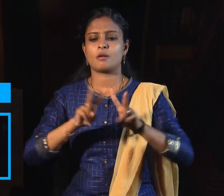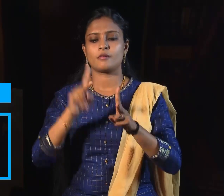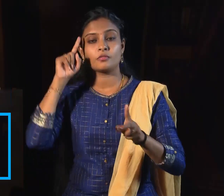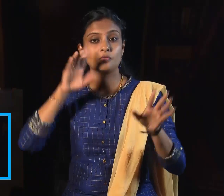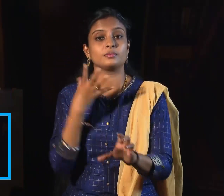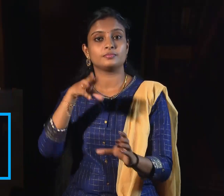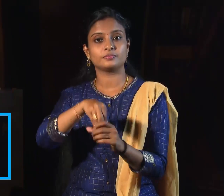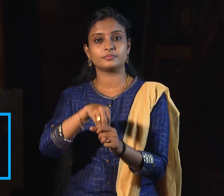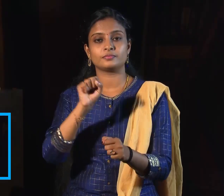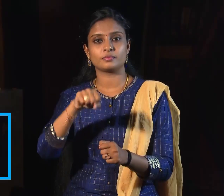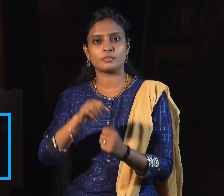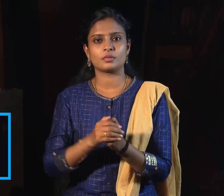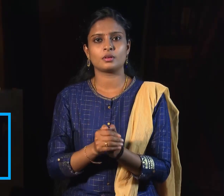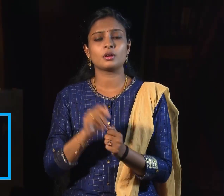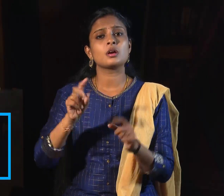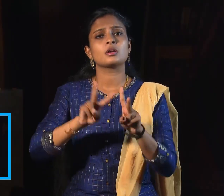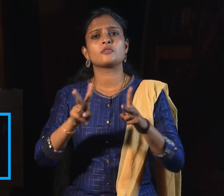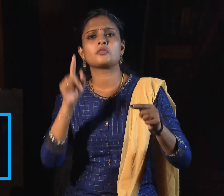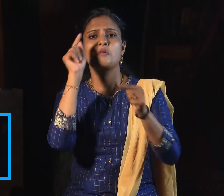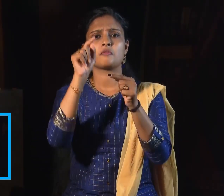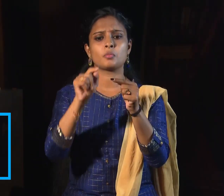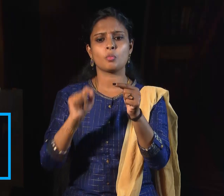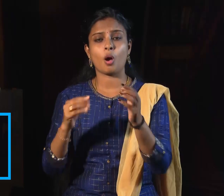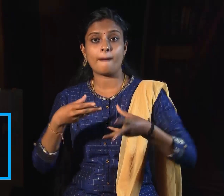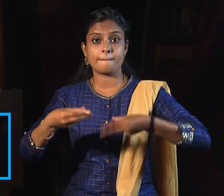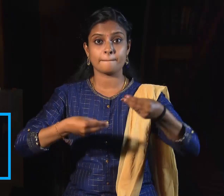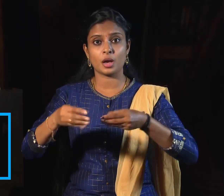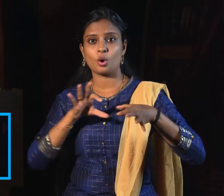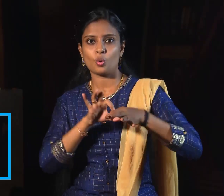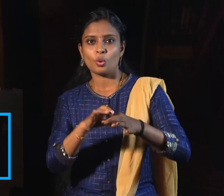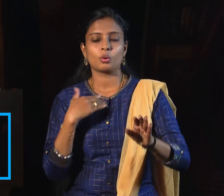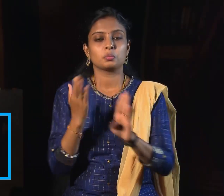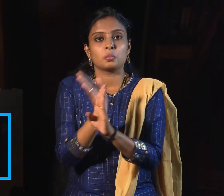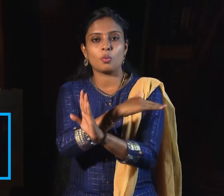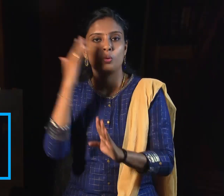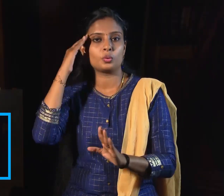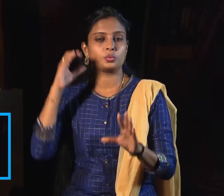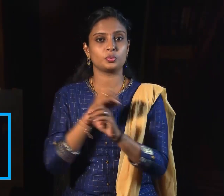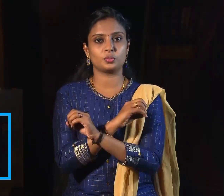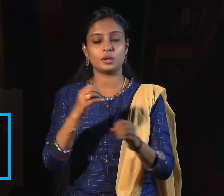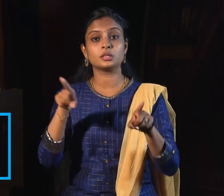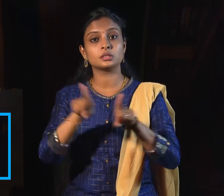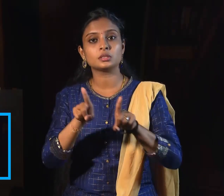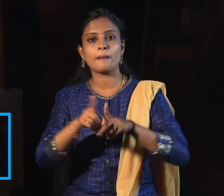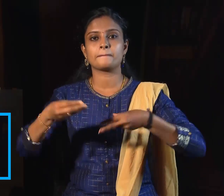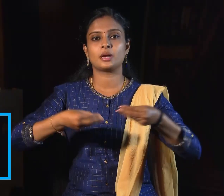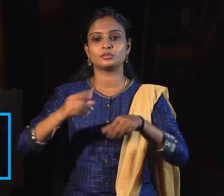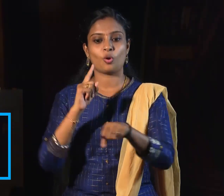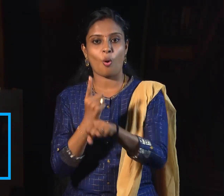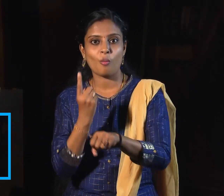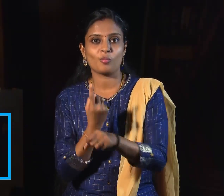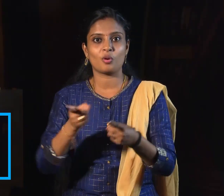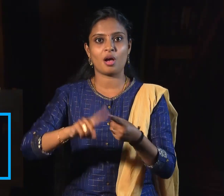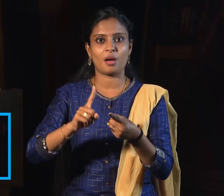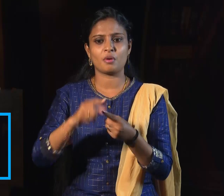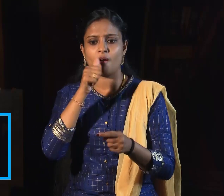accordingly. The factors that affect business are uncertain and so does the business opportunities, which can